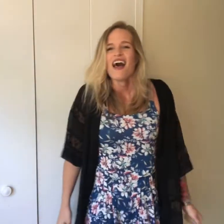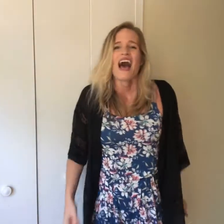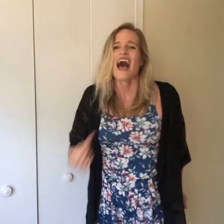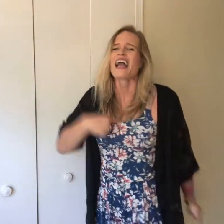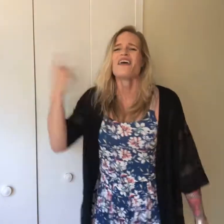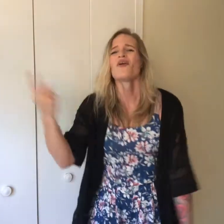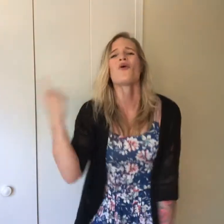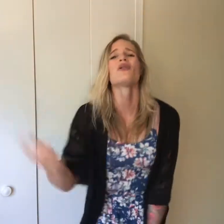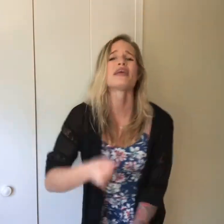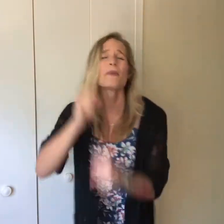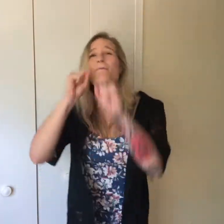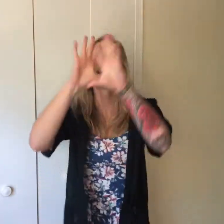imagine. I can only